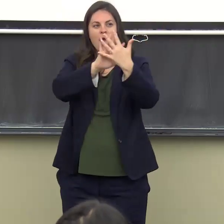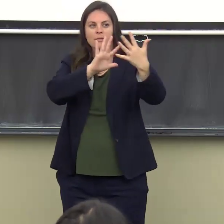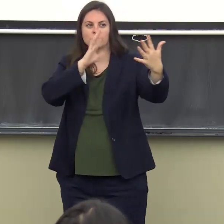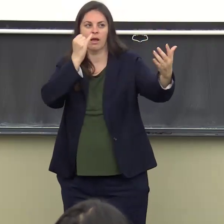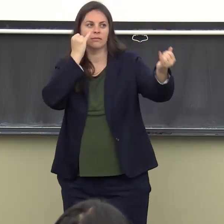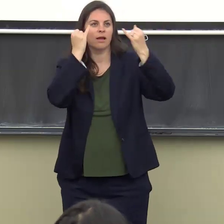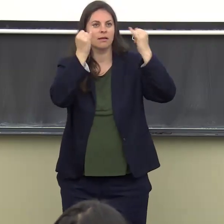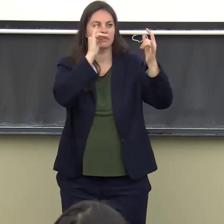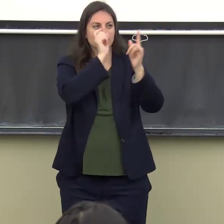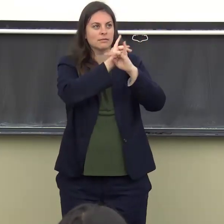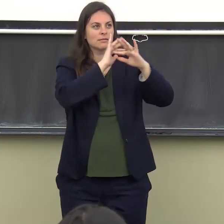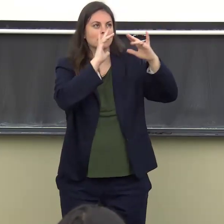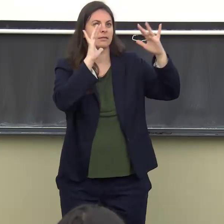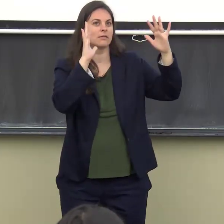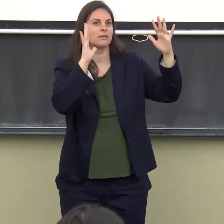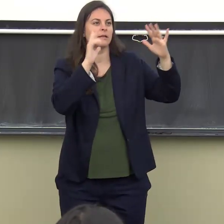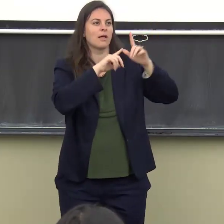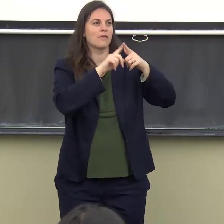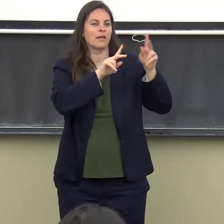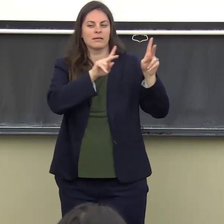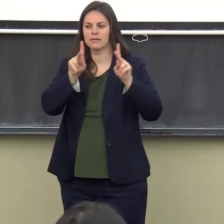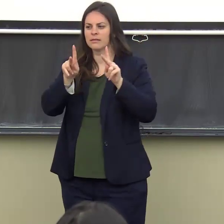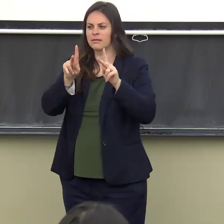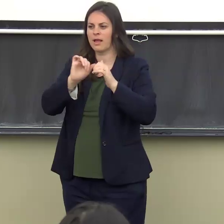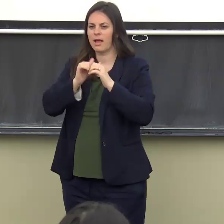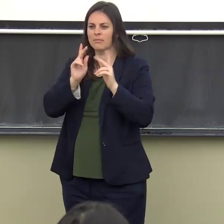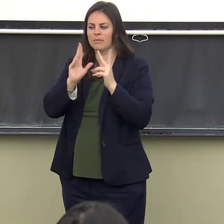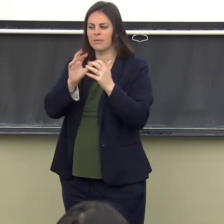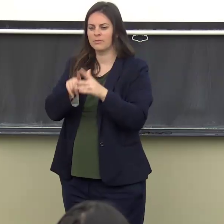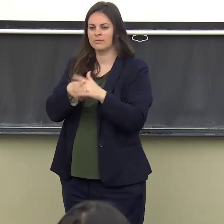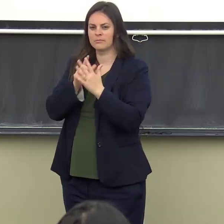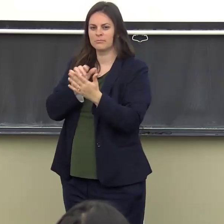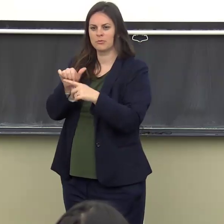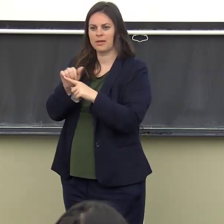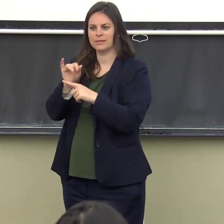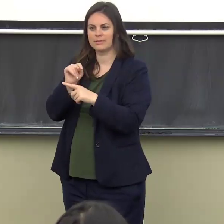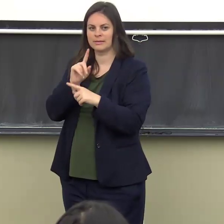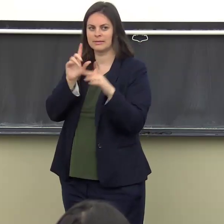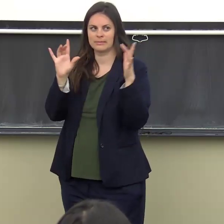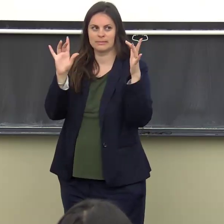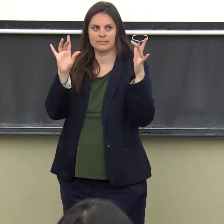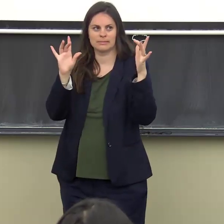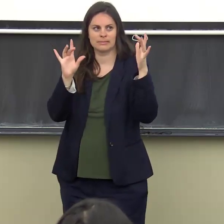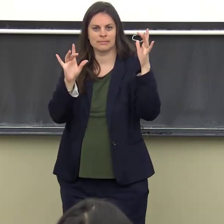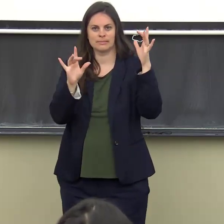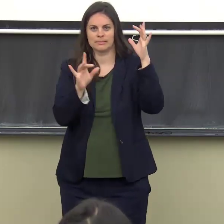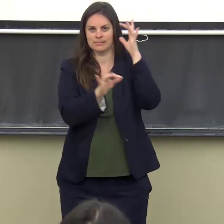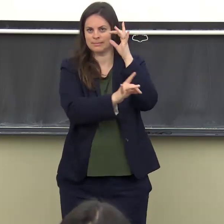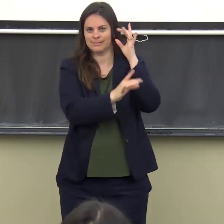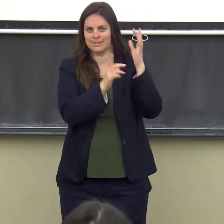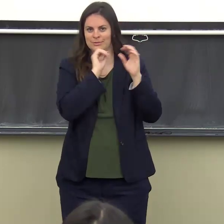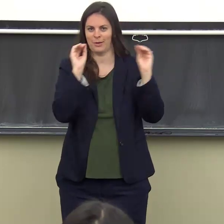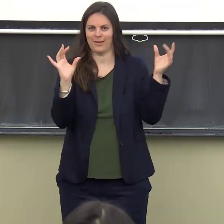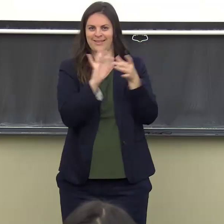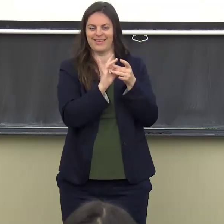with the pragmatism of how people want to practice it. And a lot of the time it's not active. It's great until something's not working.